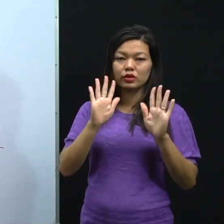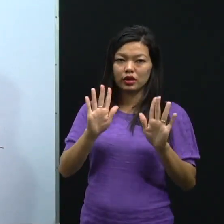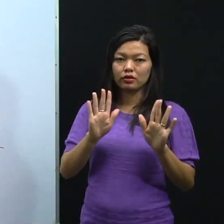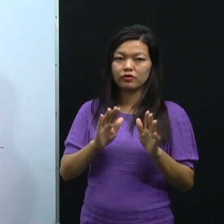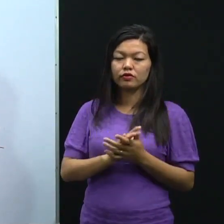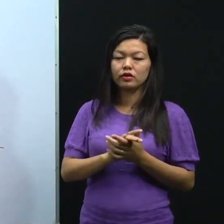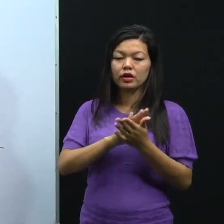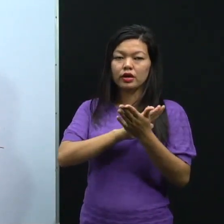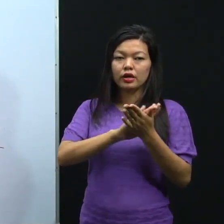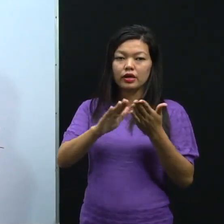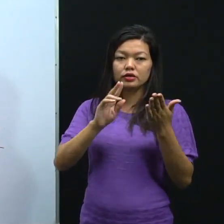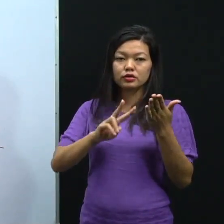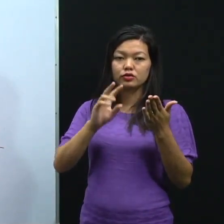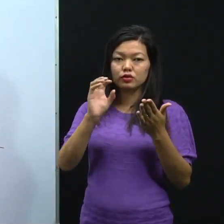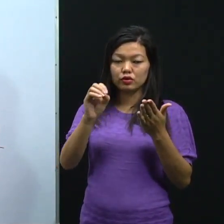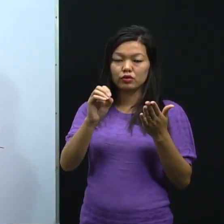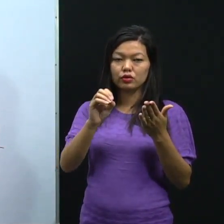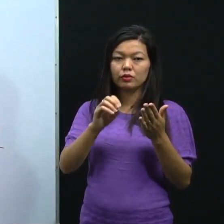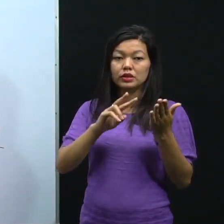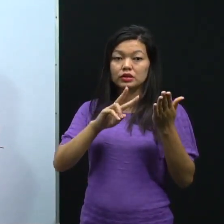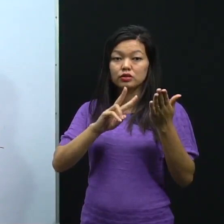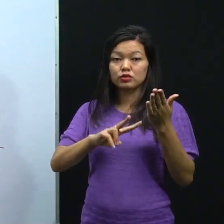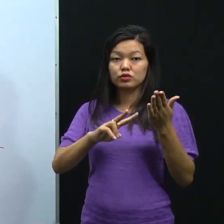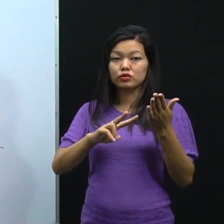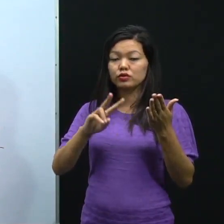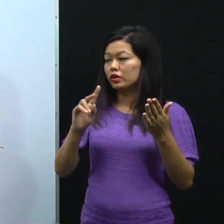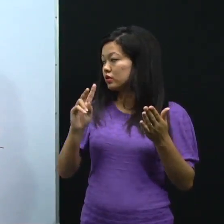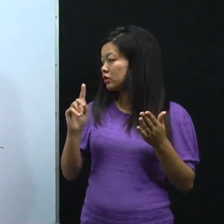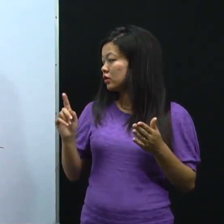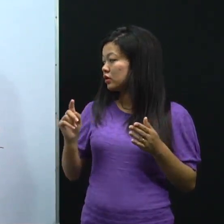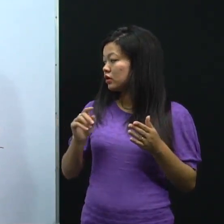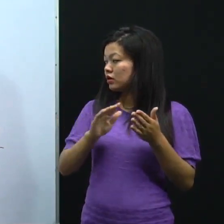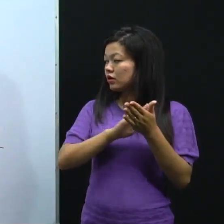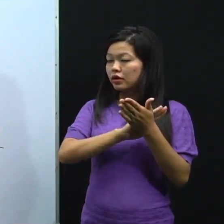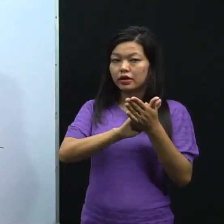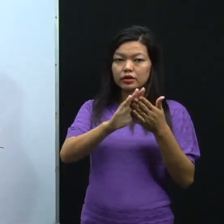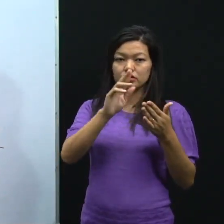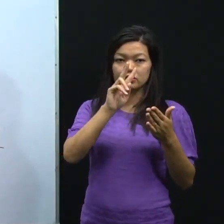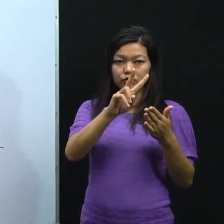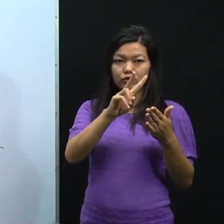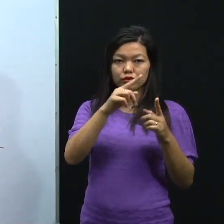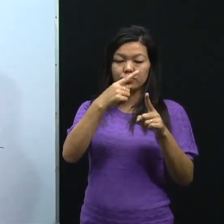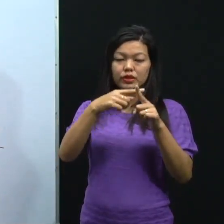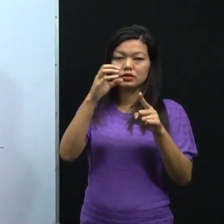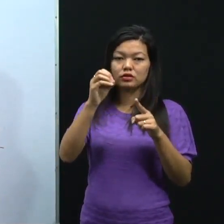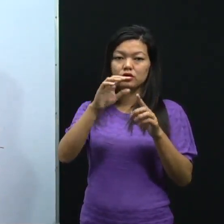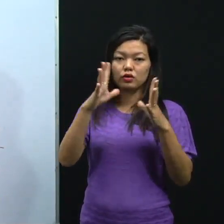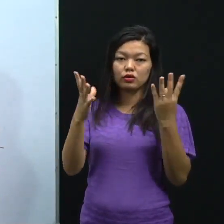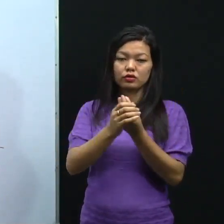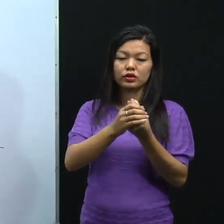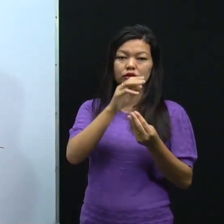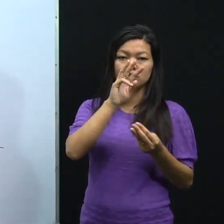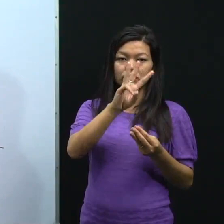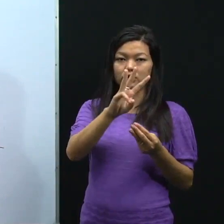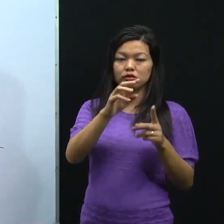we write H2O, it will also be a polyatomic because now we have three, right? So now you know the difference between